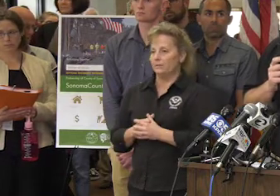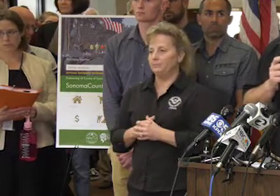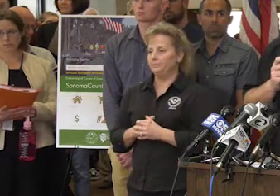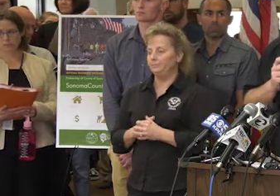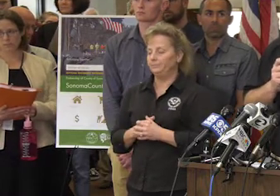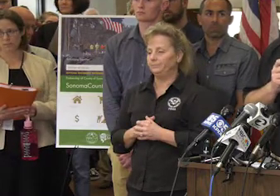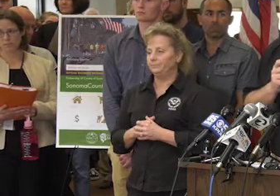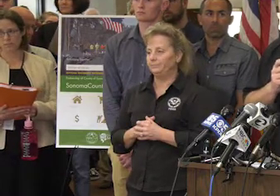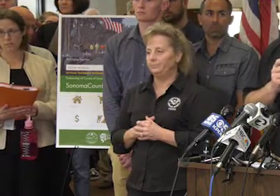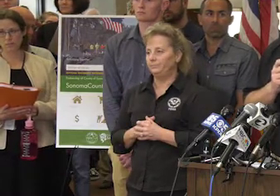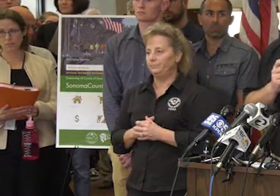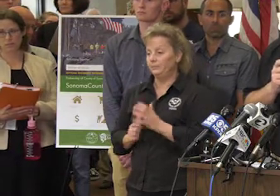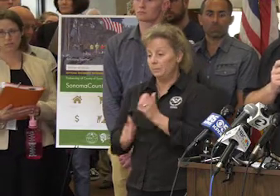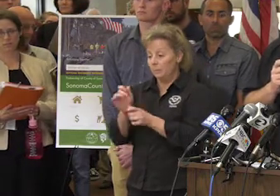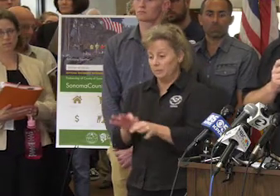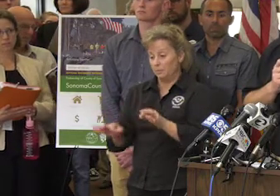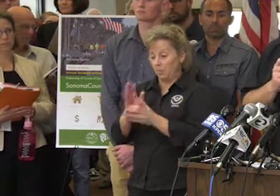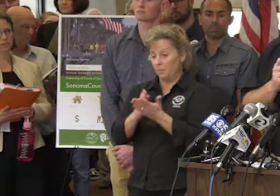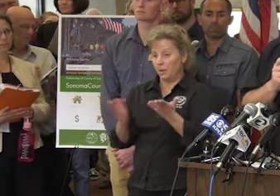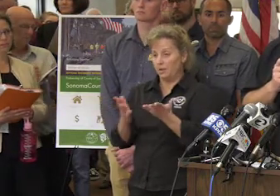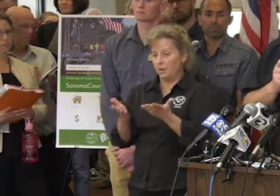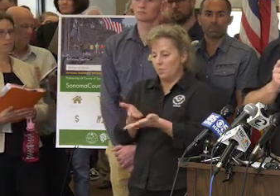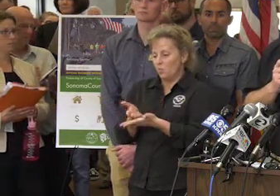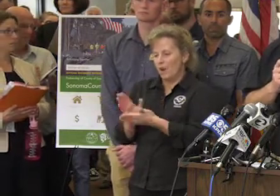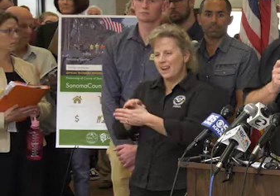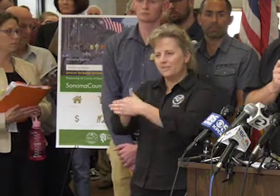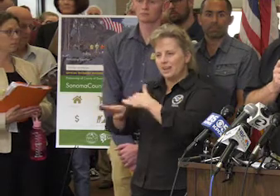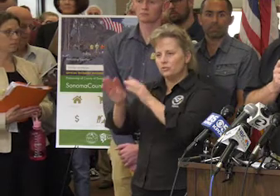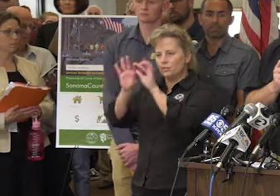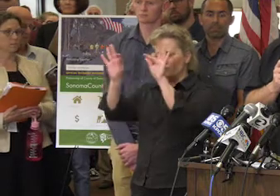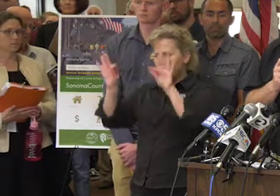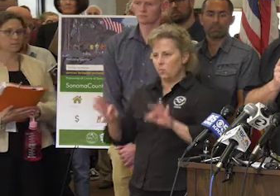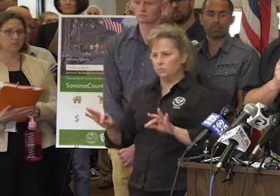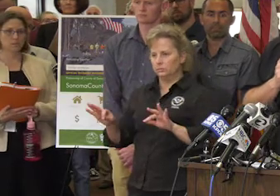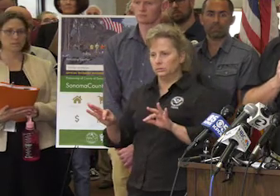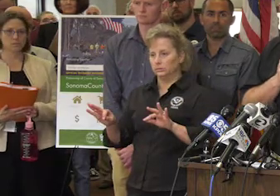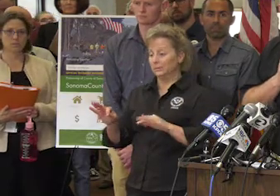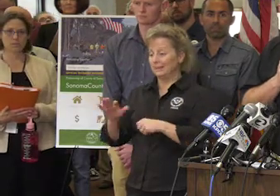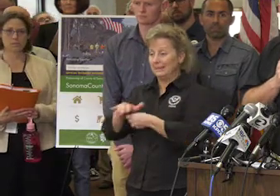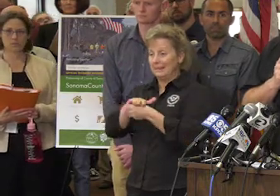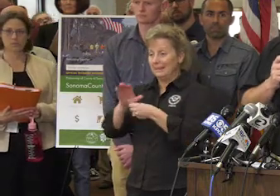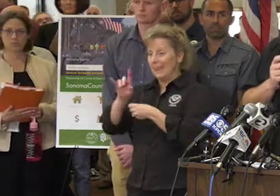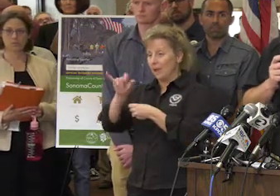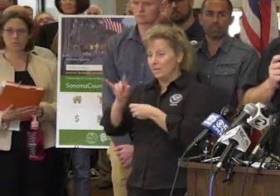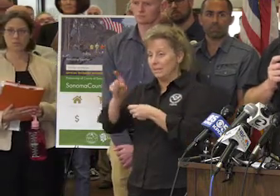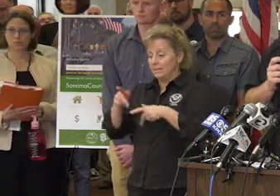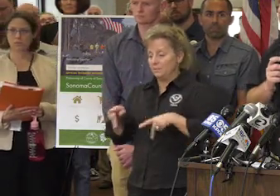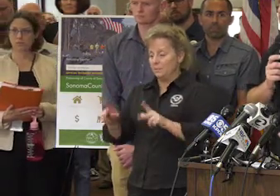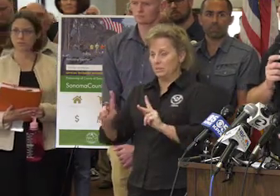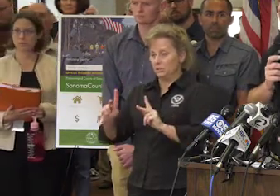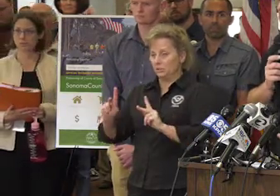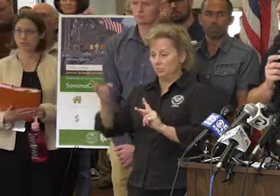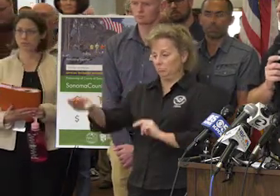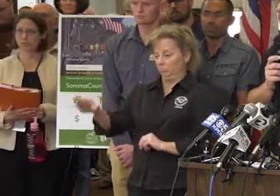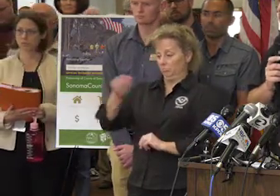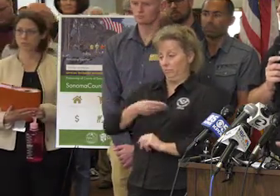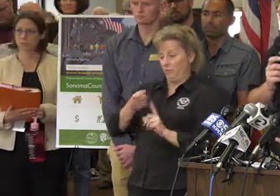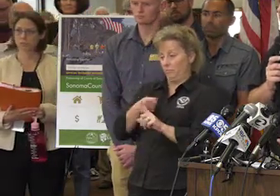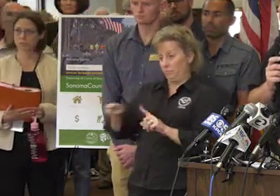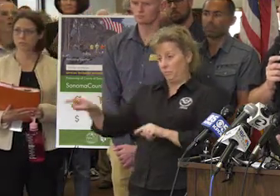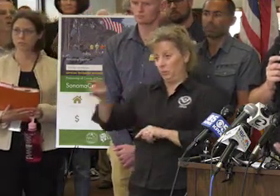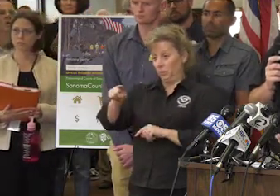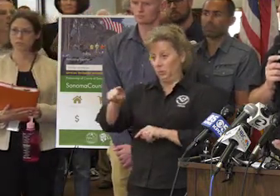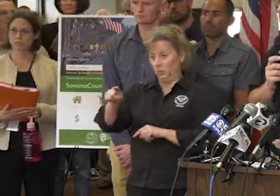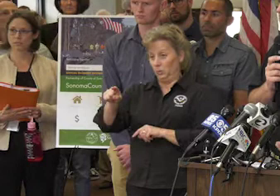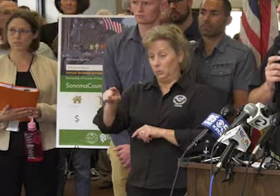us moving forward on that full cleanup is the right of entry forms. The county needs to receive permission from each and every one of you that